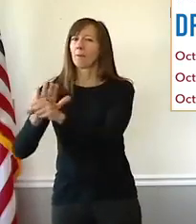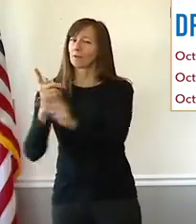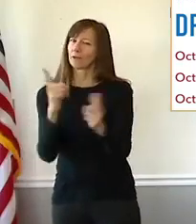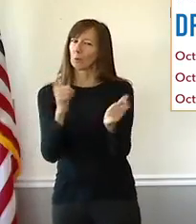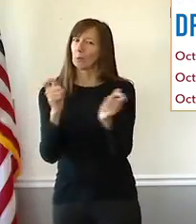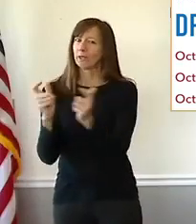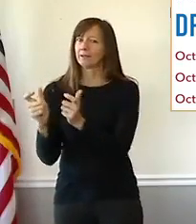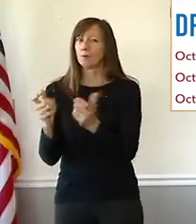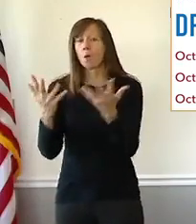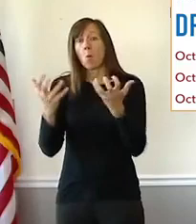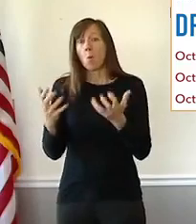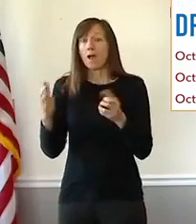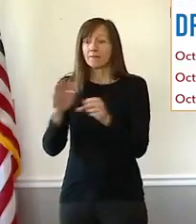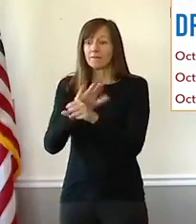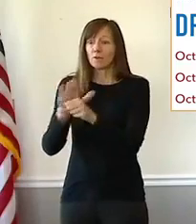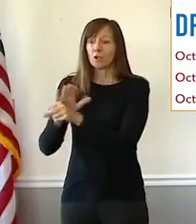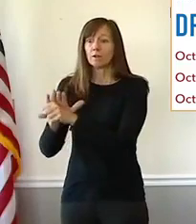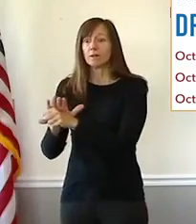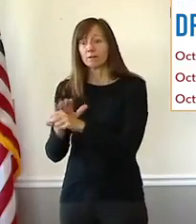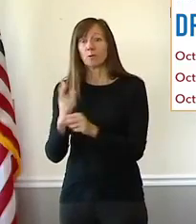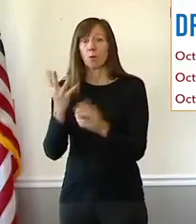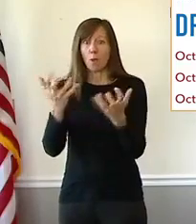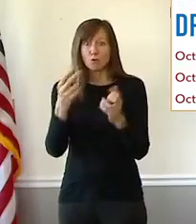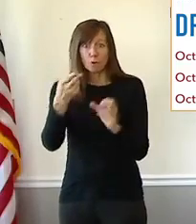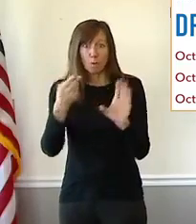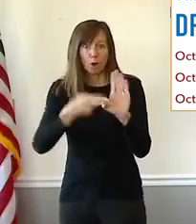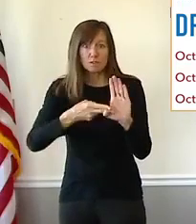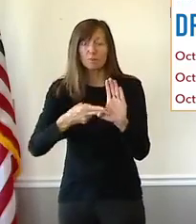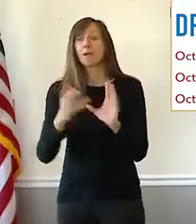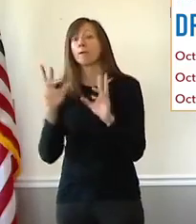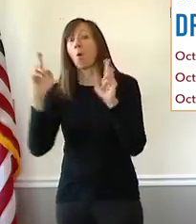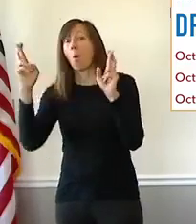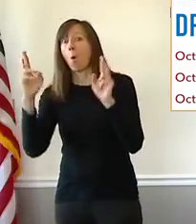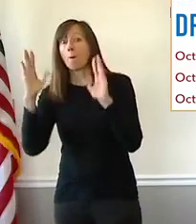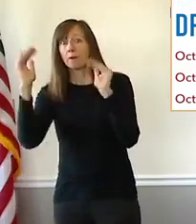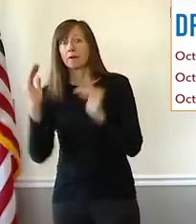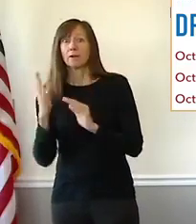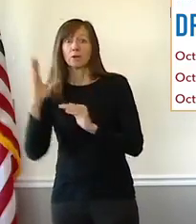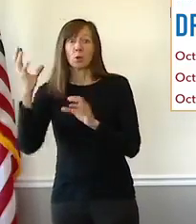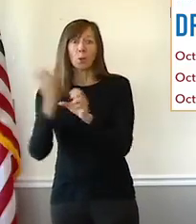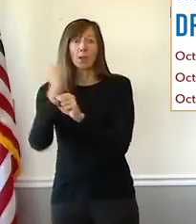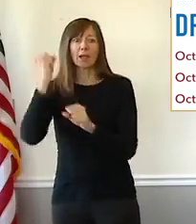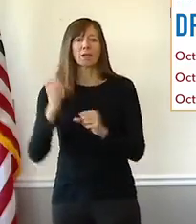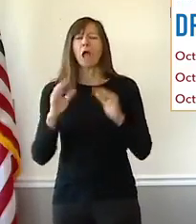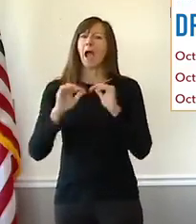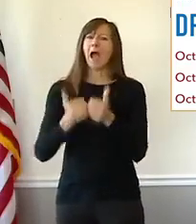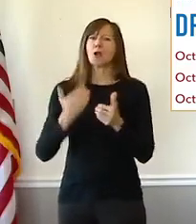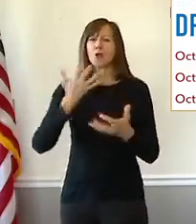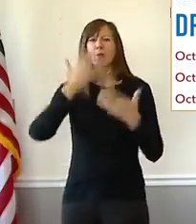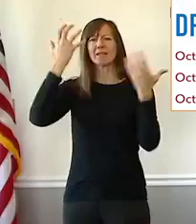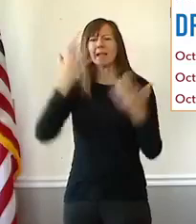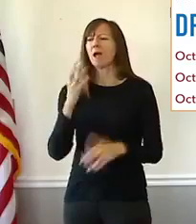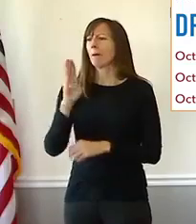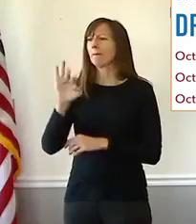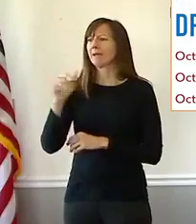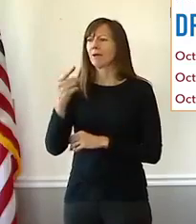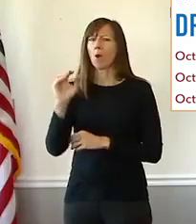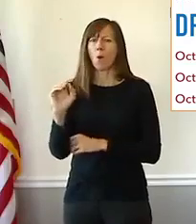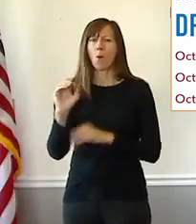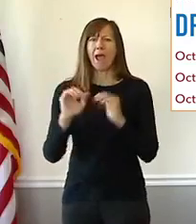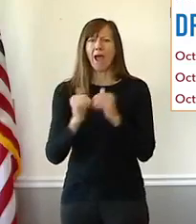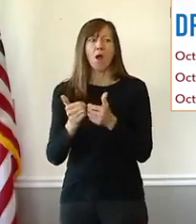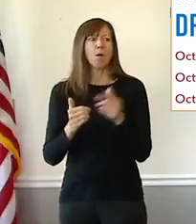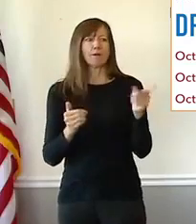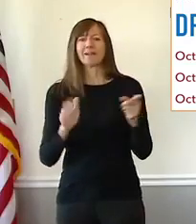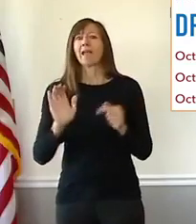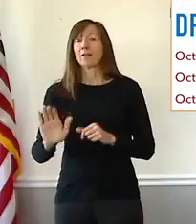to participate, and we hope you win. And remember, when you win, you just have to yell bingo. I don't know how loud you'd have to. Oh, you're going to honk your horn? That's it. You're going to honk your horn when